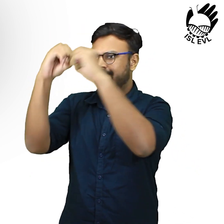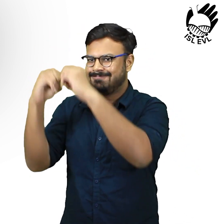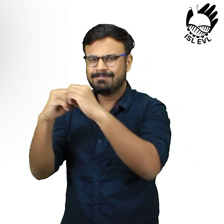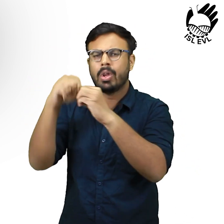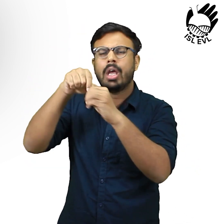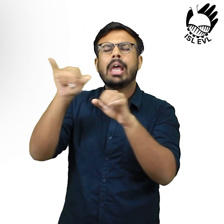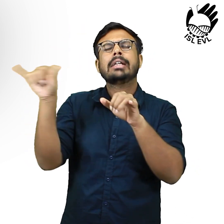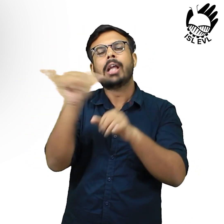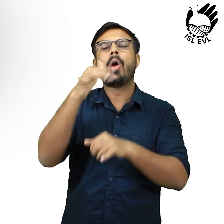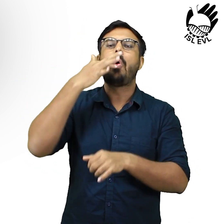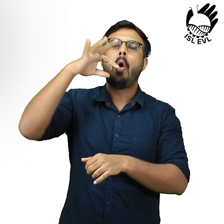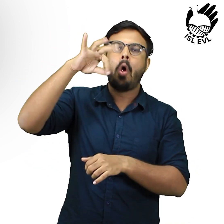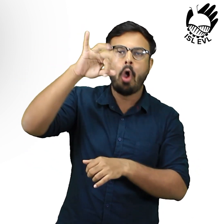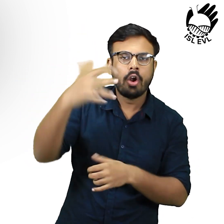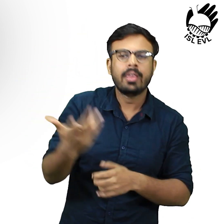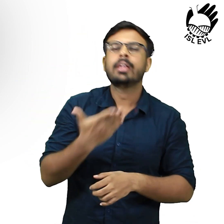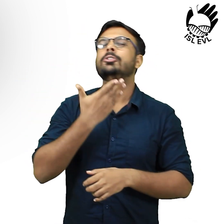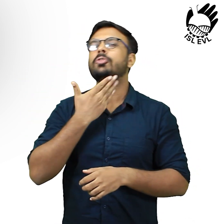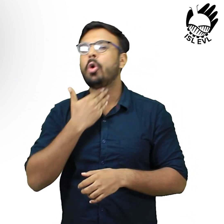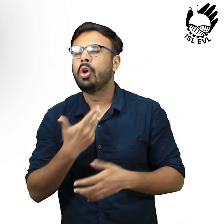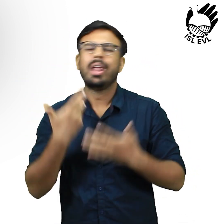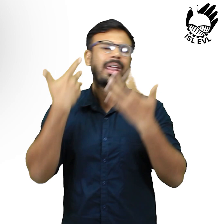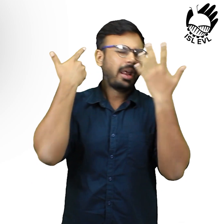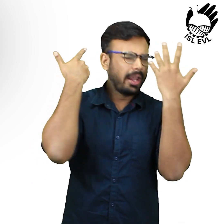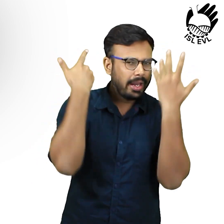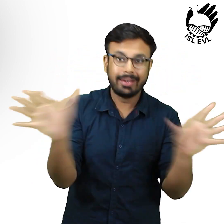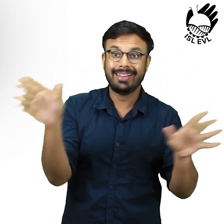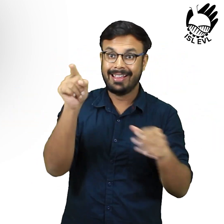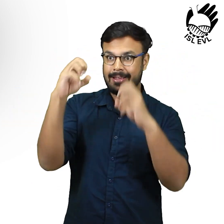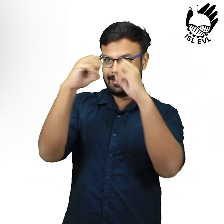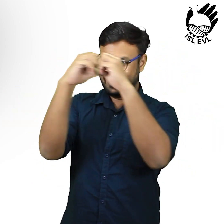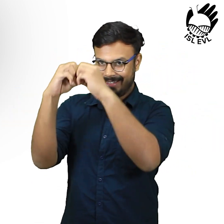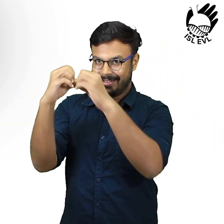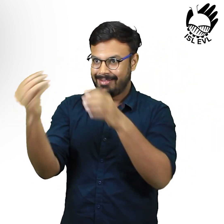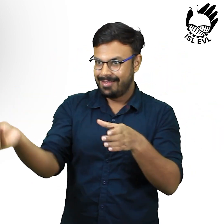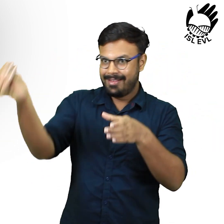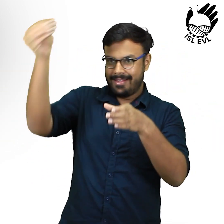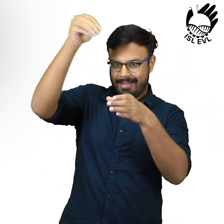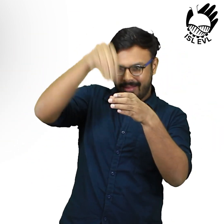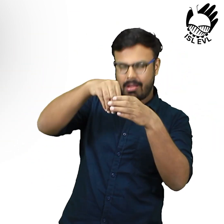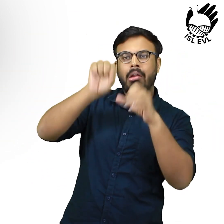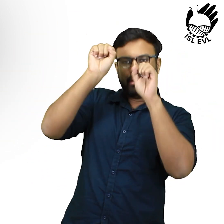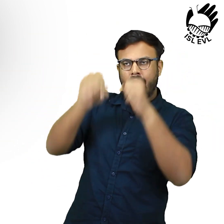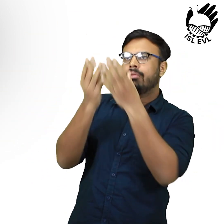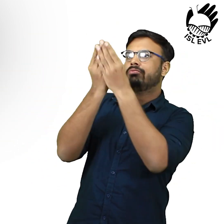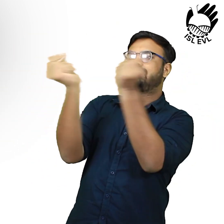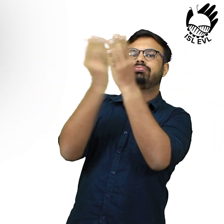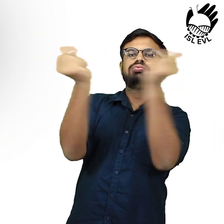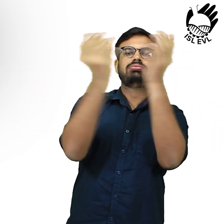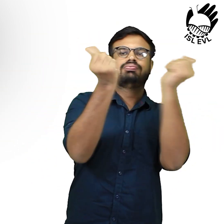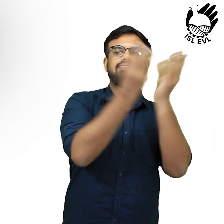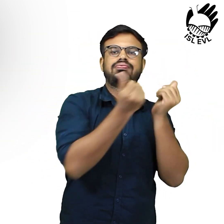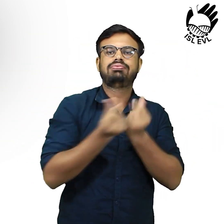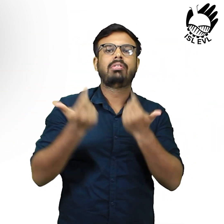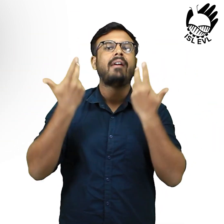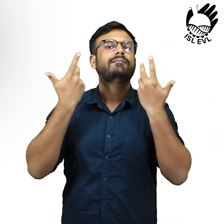liquid substance, water or any other, is in our solvent, and the solid crystals which we mix into the solution.